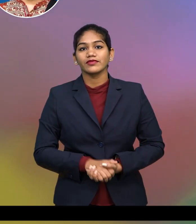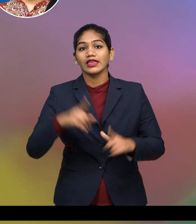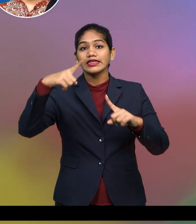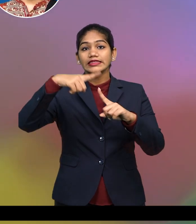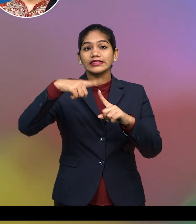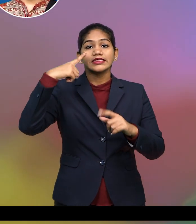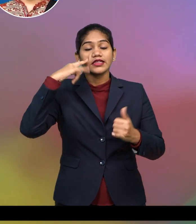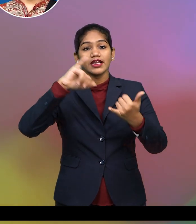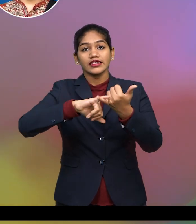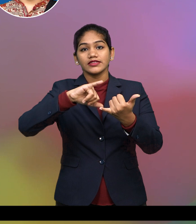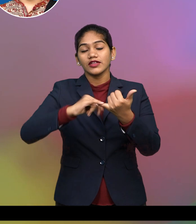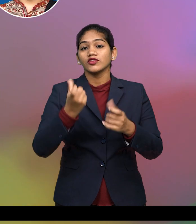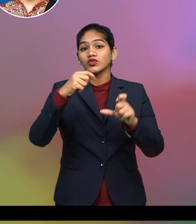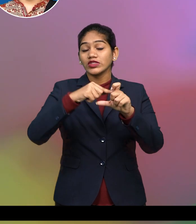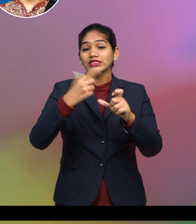tissue culture,